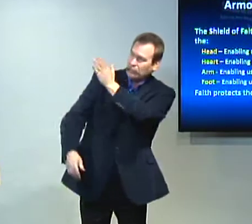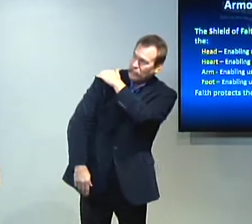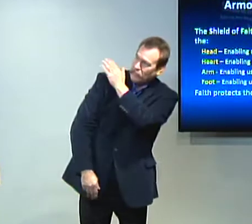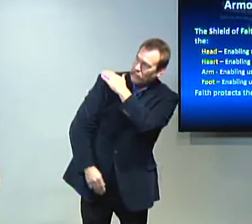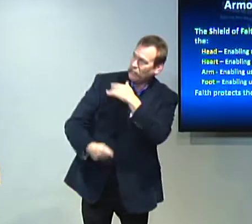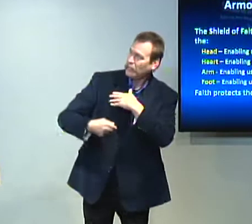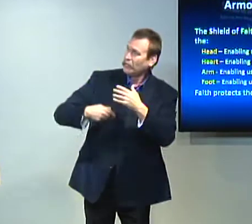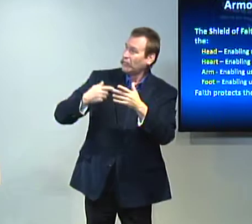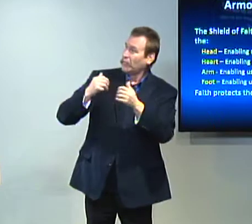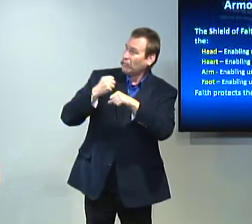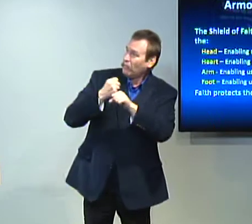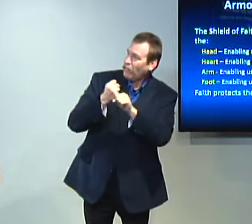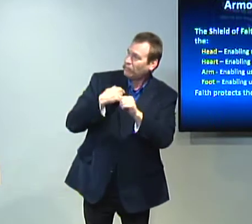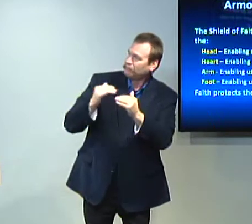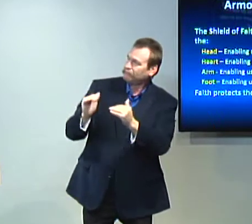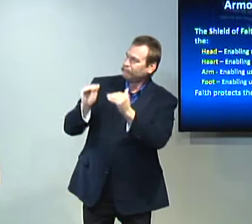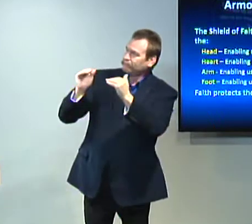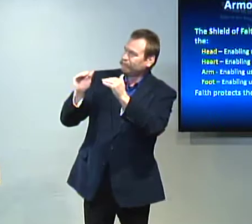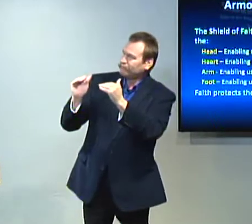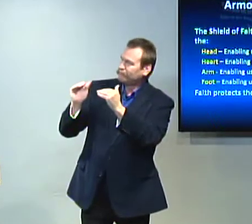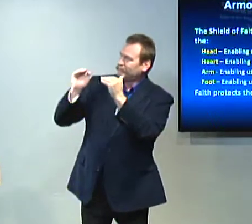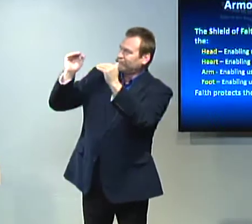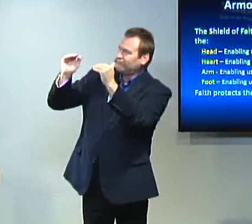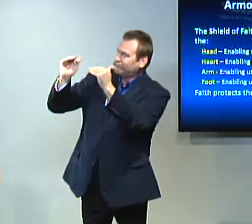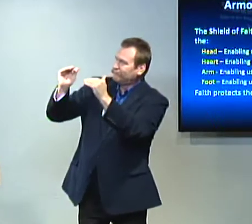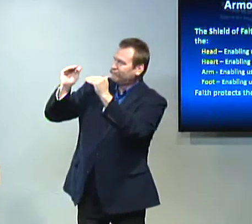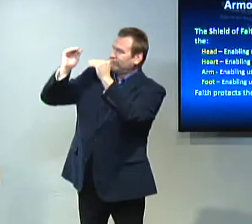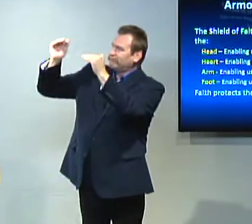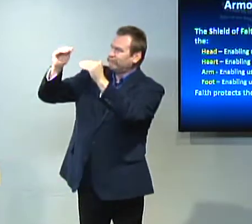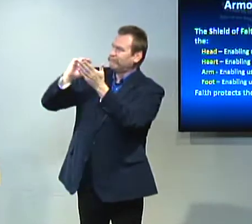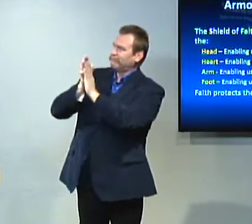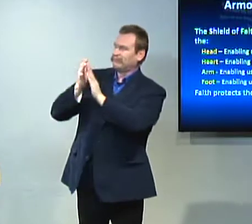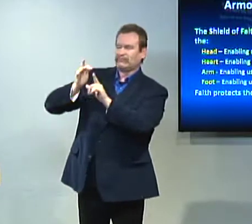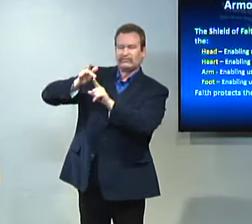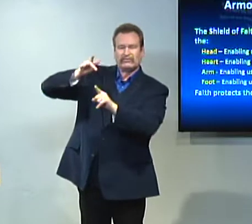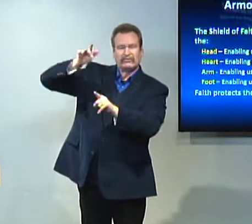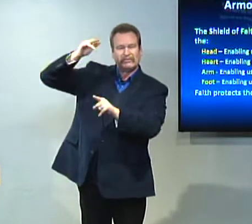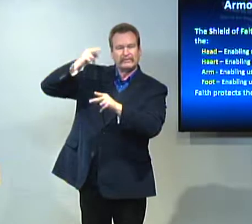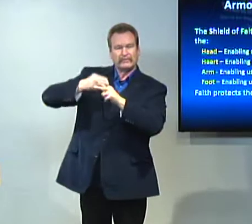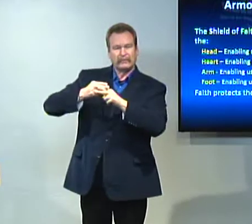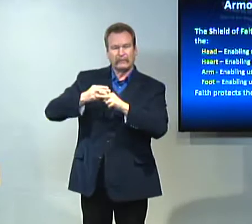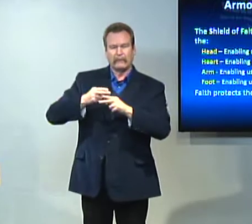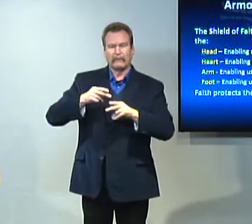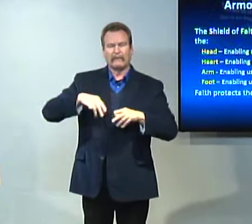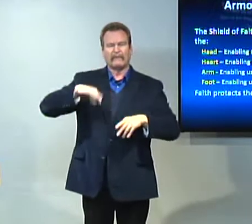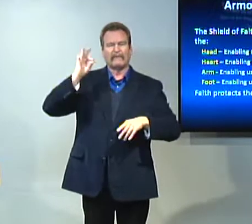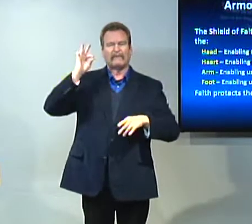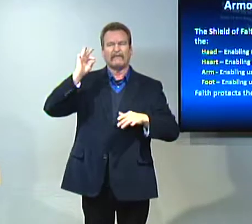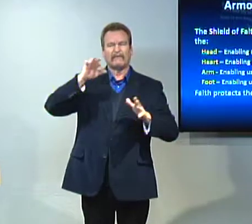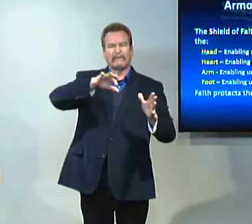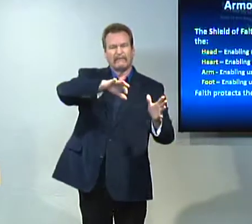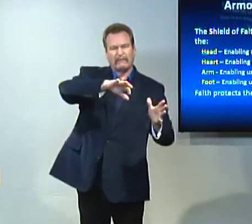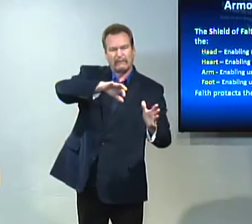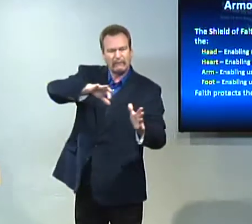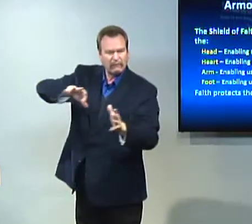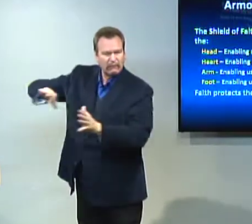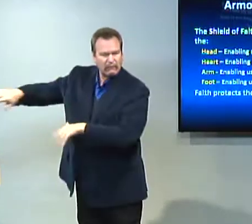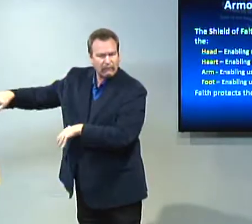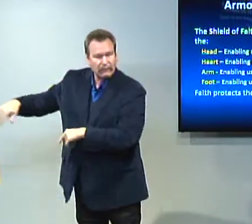good works. He'd been trying to earn his way to God. He'd trying to earn promotion, as it were, in God's kingdom. But he realized none of